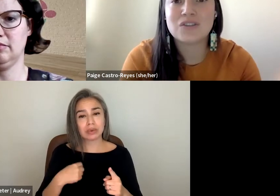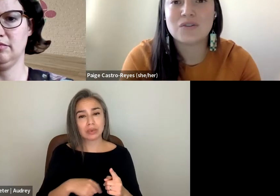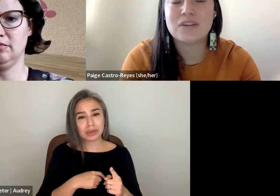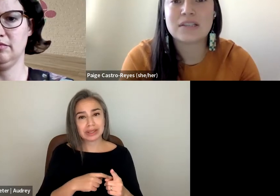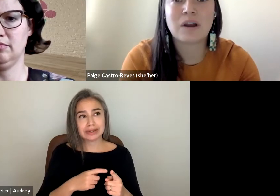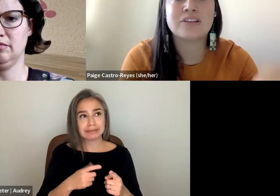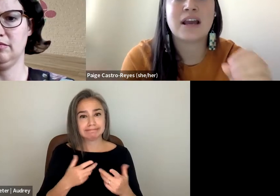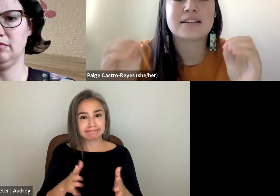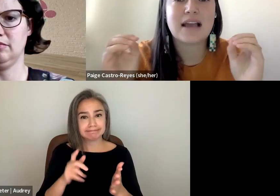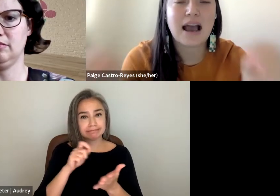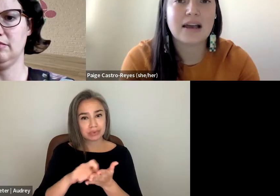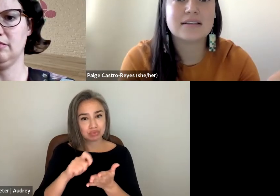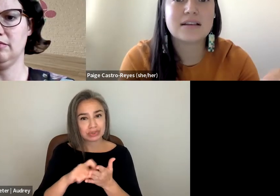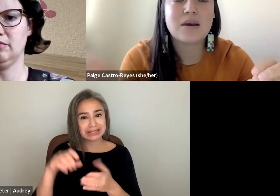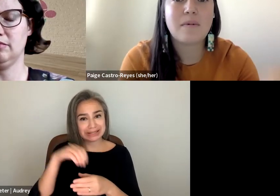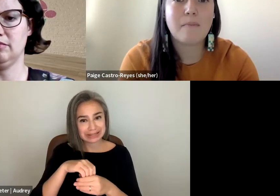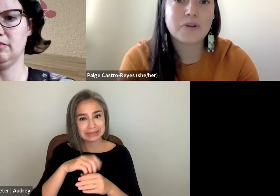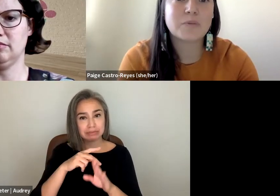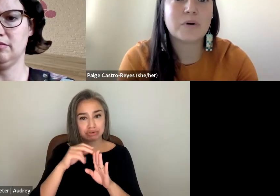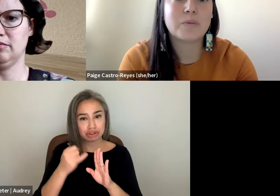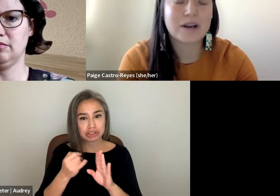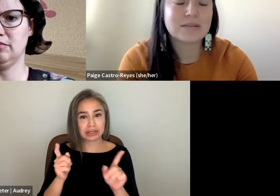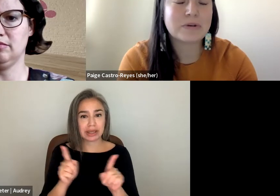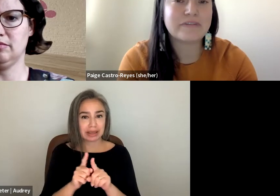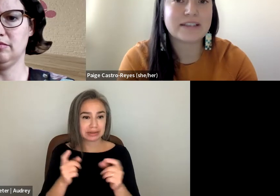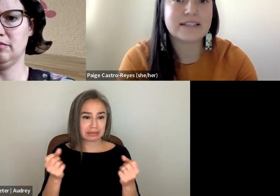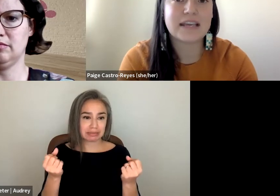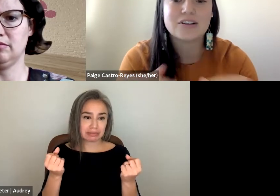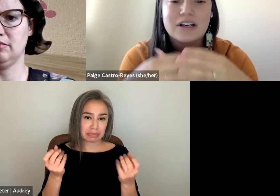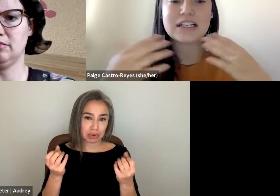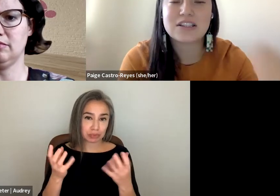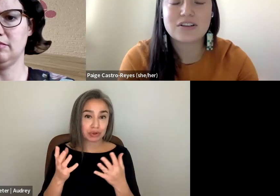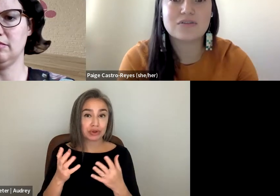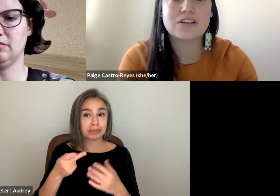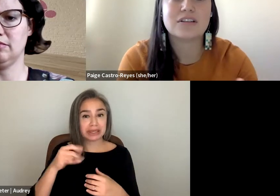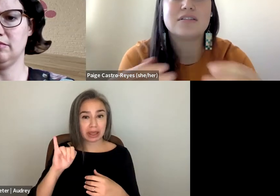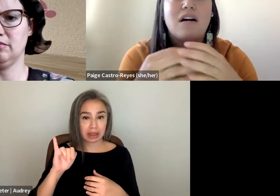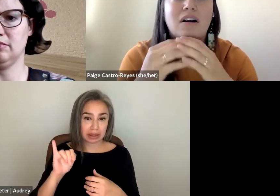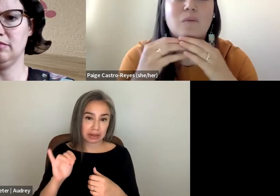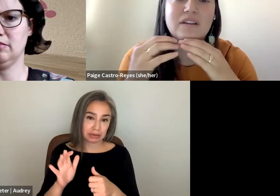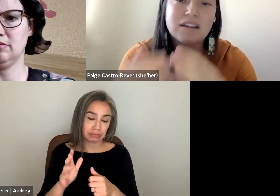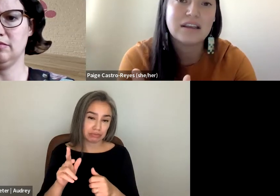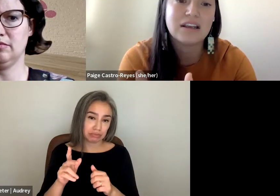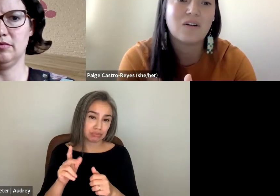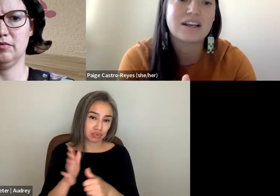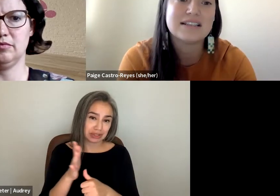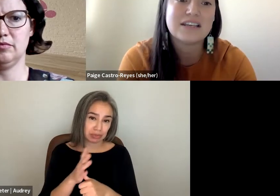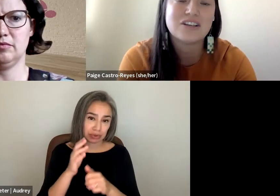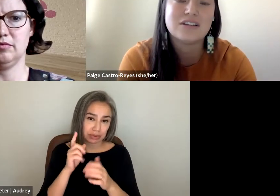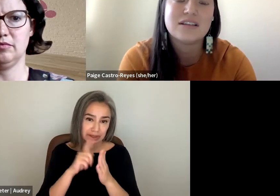written into these projects as multiple principal investigators. Our institutions are one of the